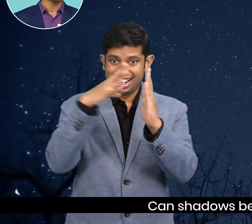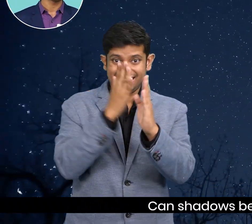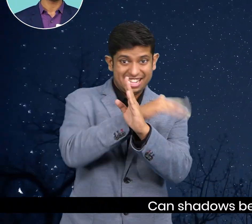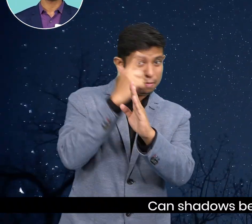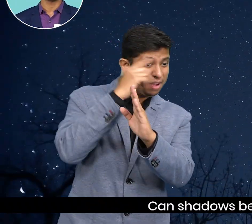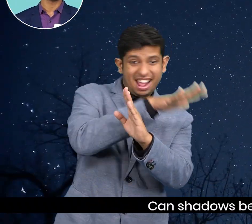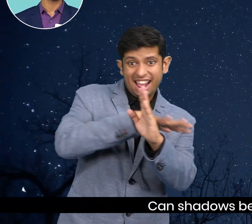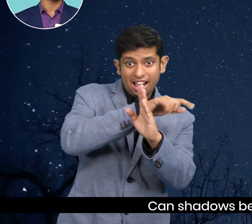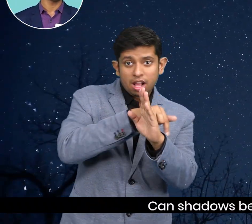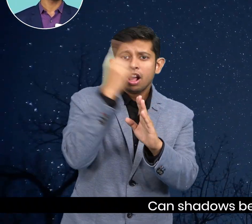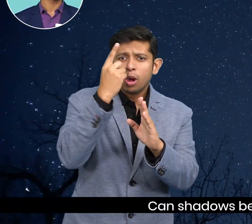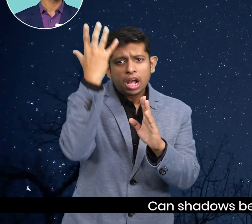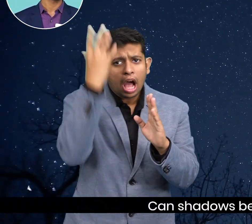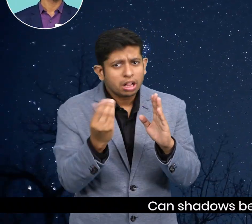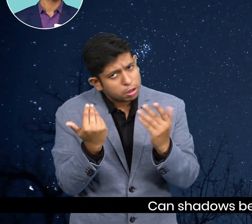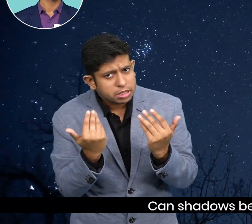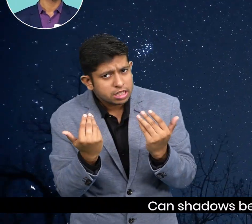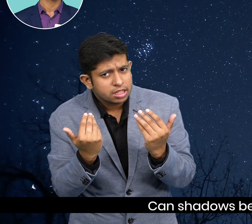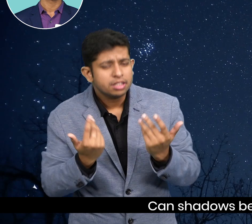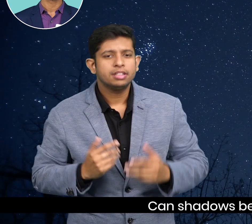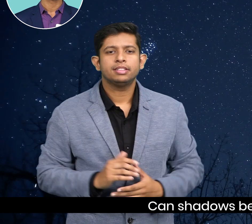Can shadows be formed at night?